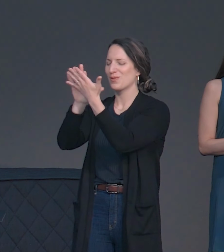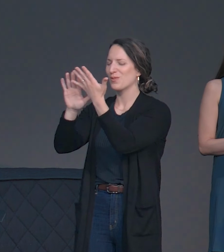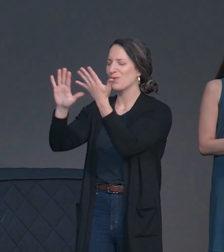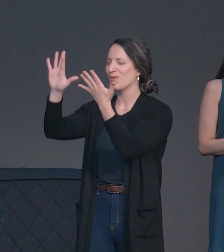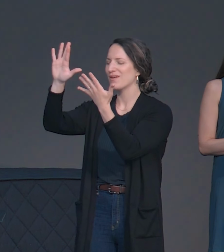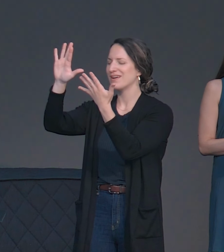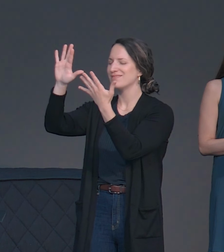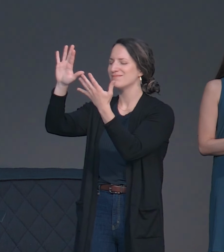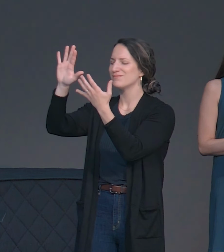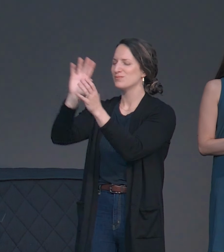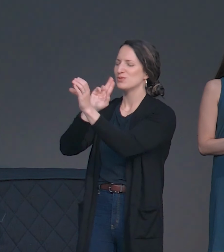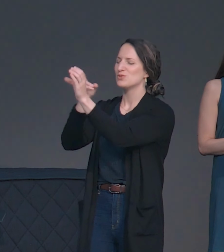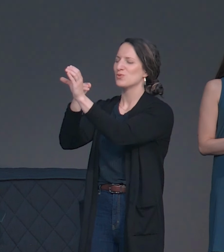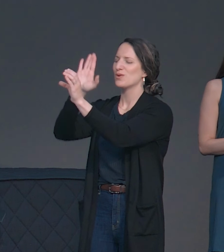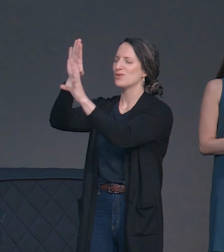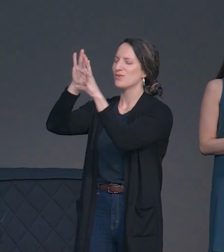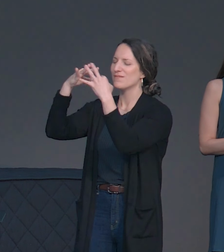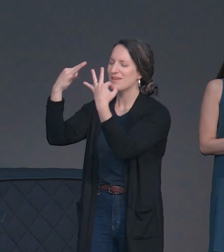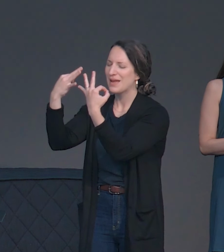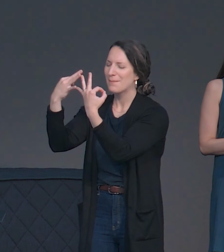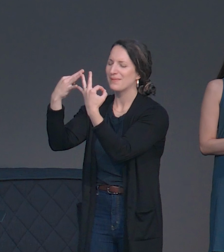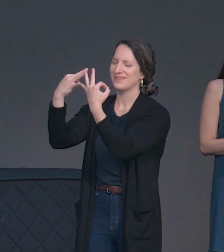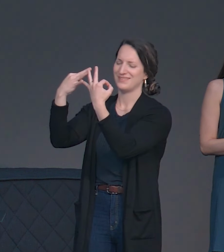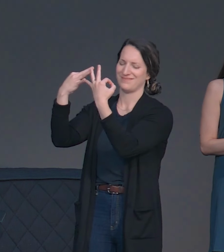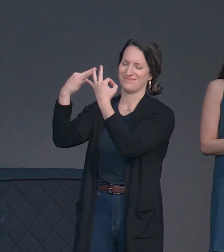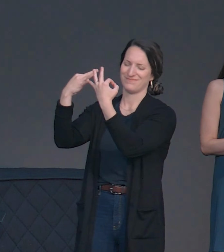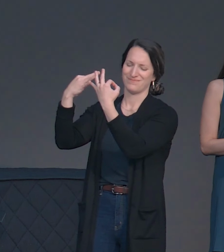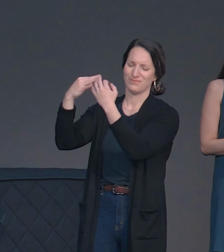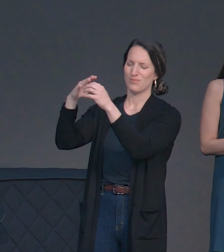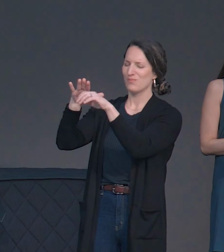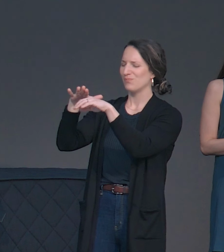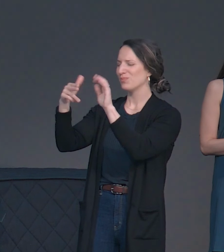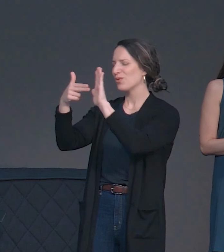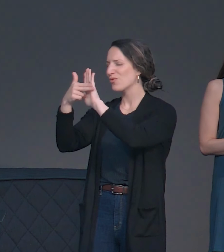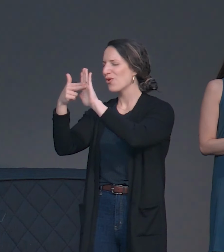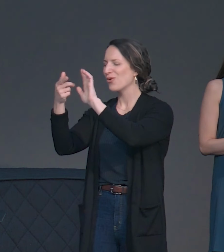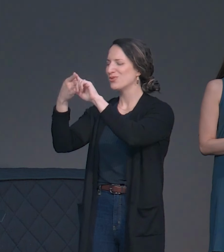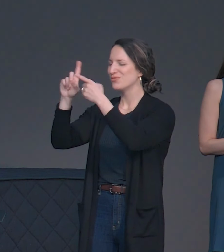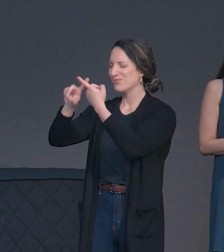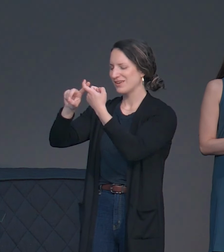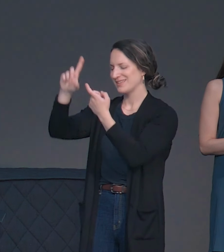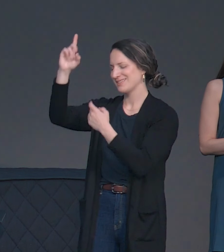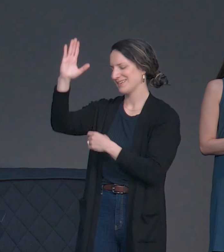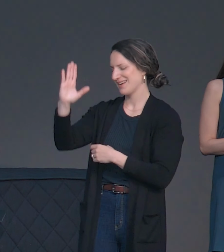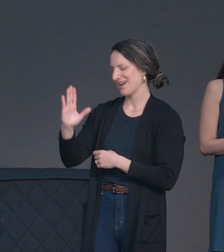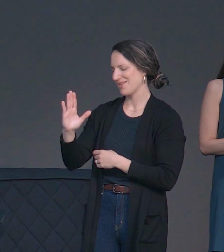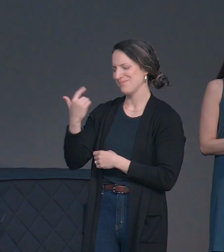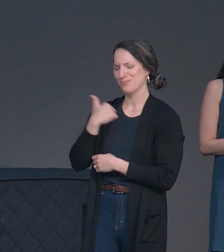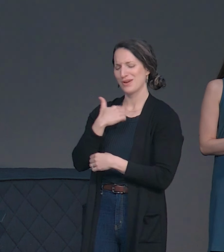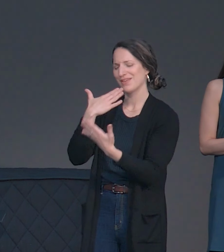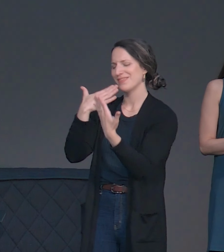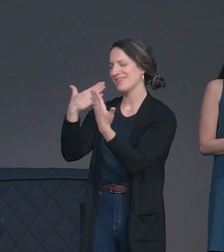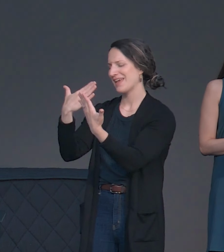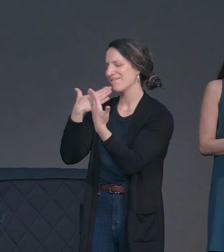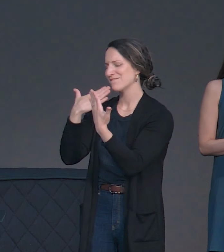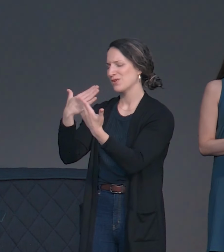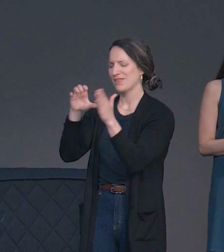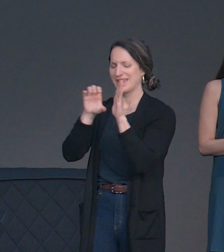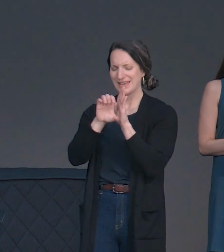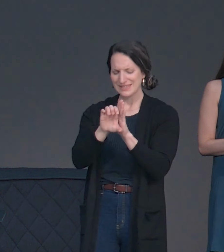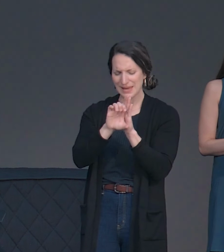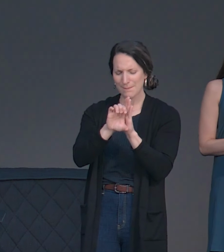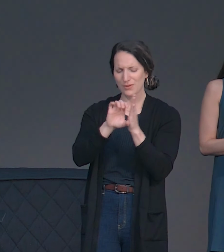family, that would allow us to be called your friends. God, we're so thankful for the example of Jesus,